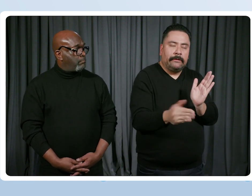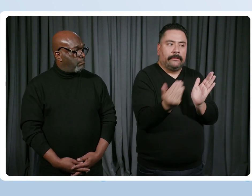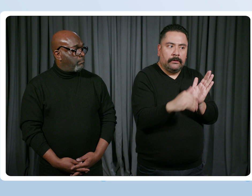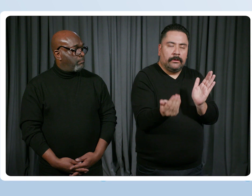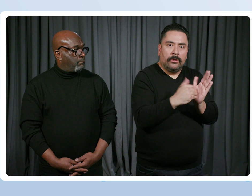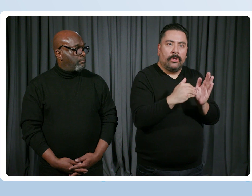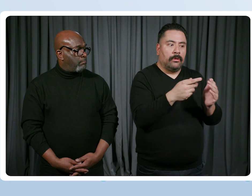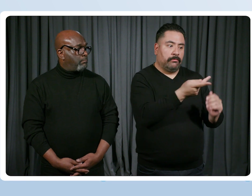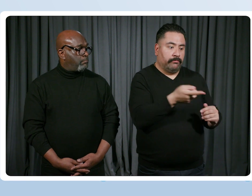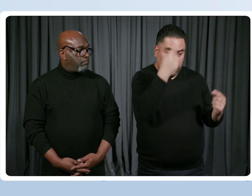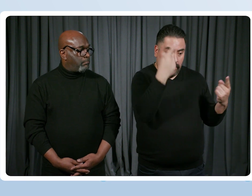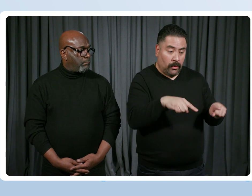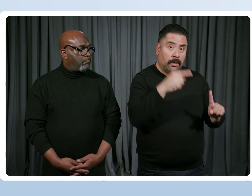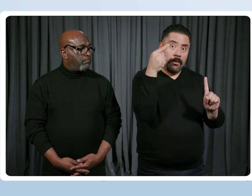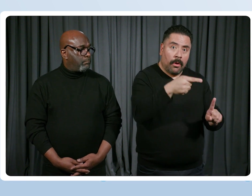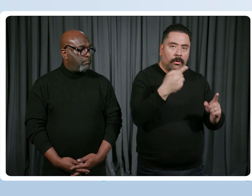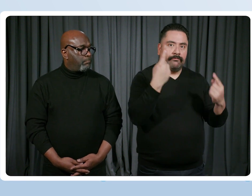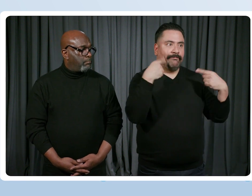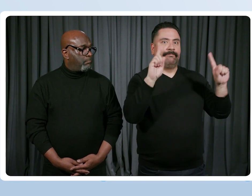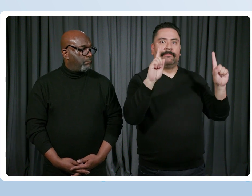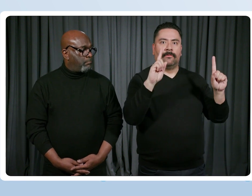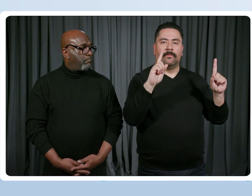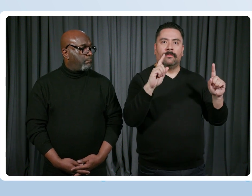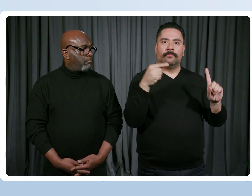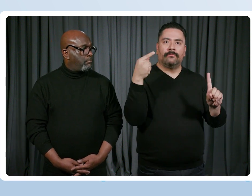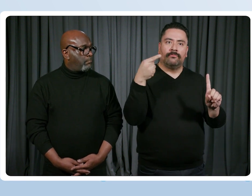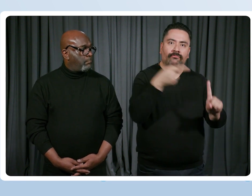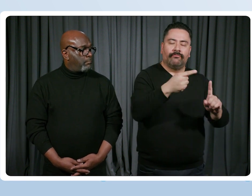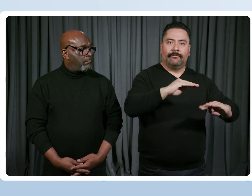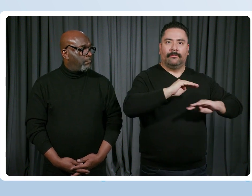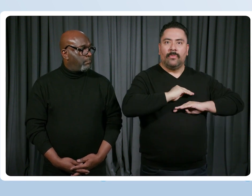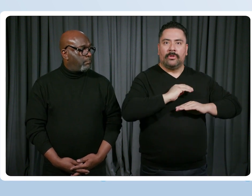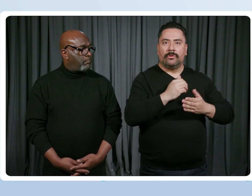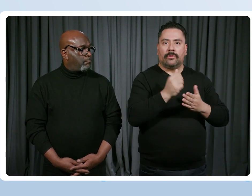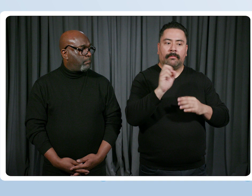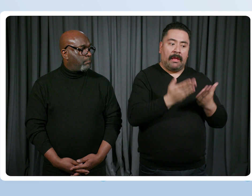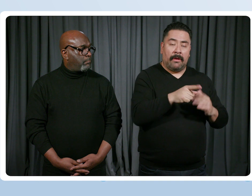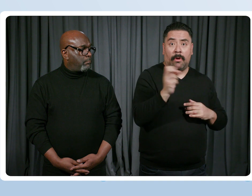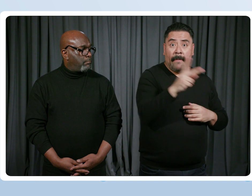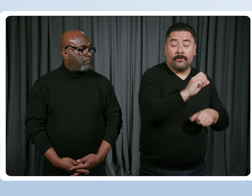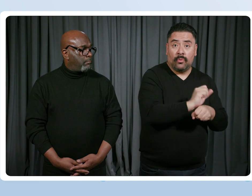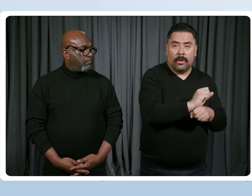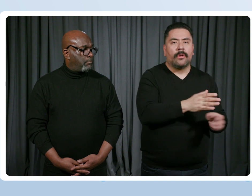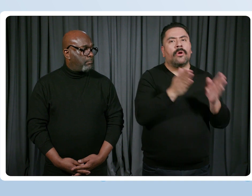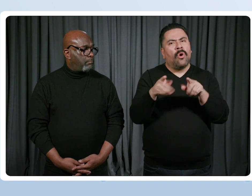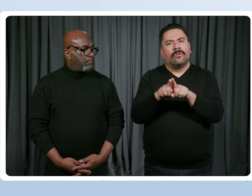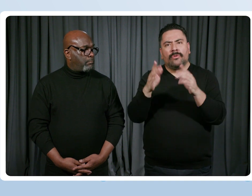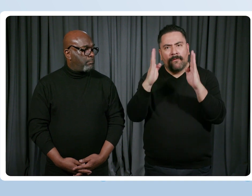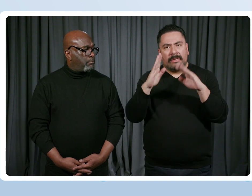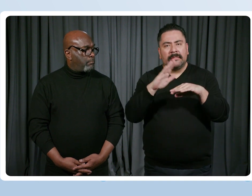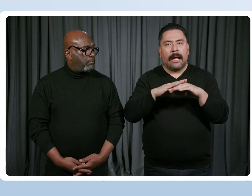and achieving them, and working toward their goals that way to get back to work. We also do focus